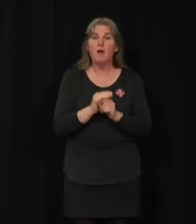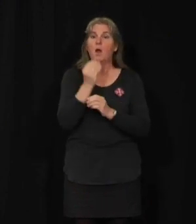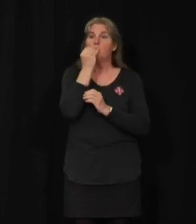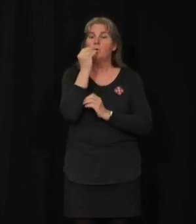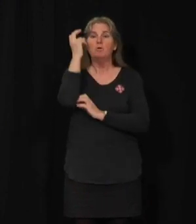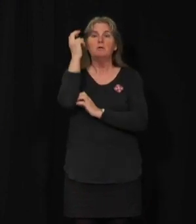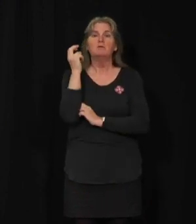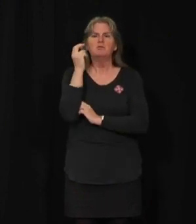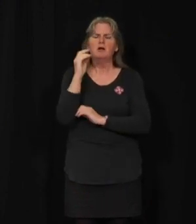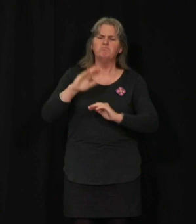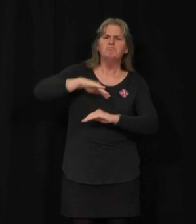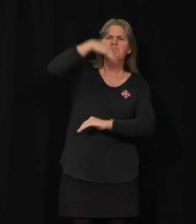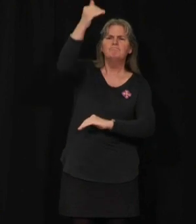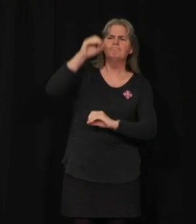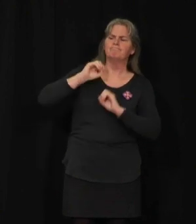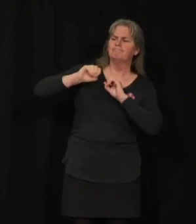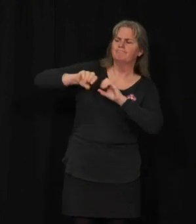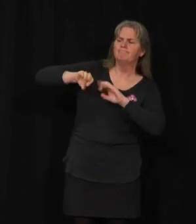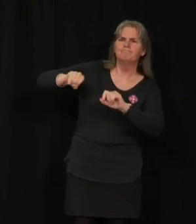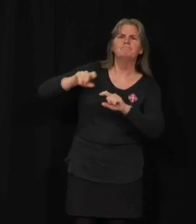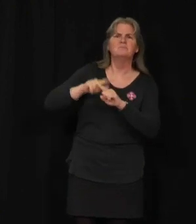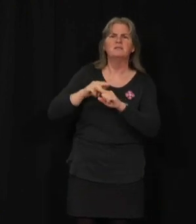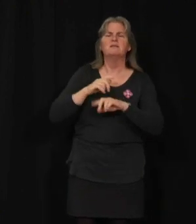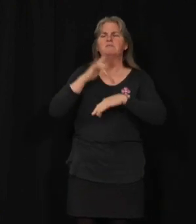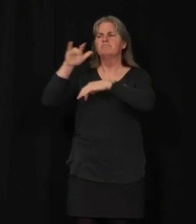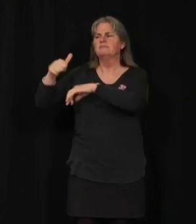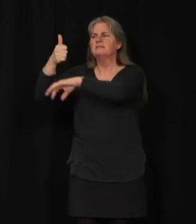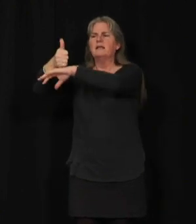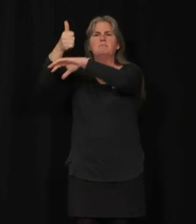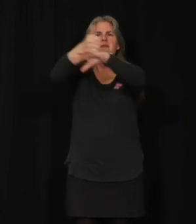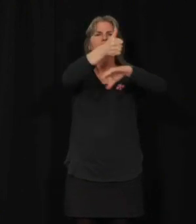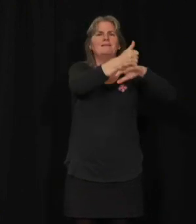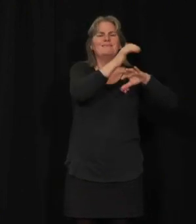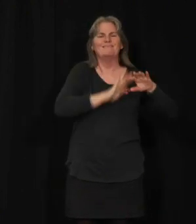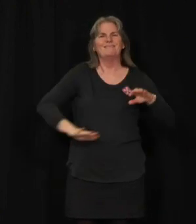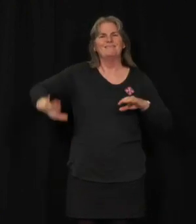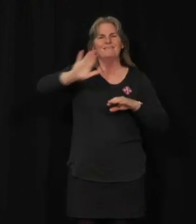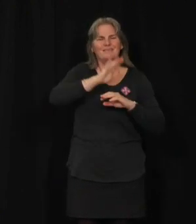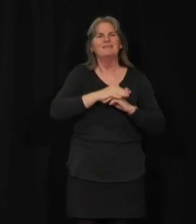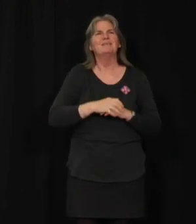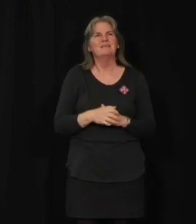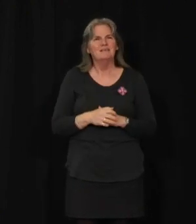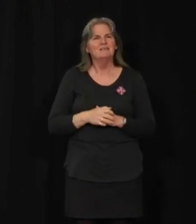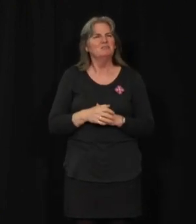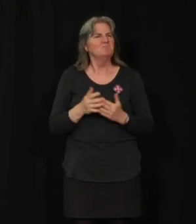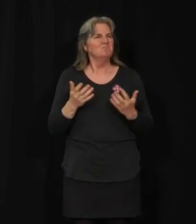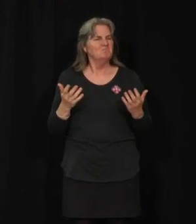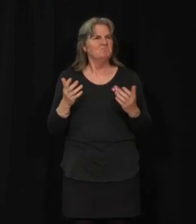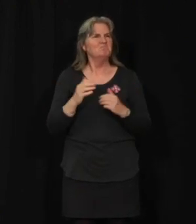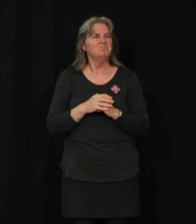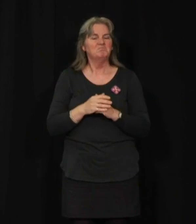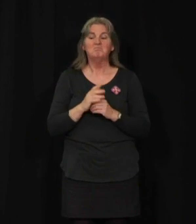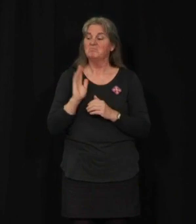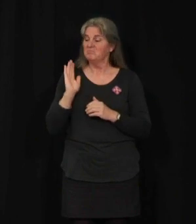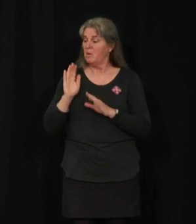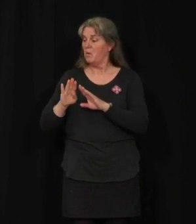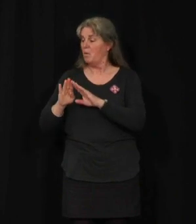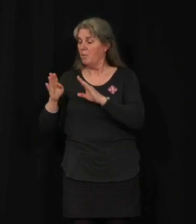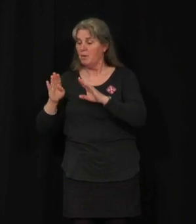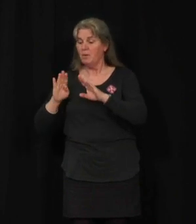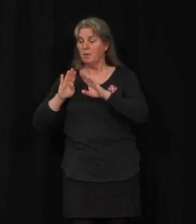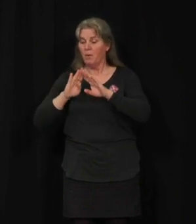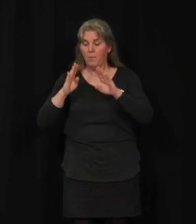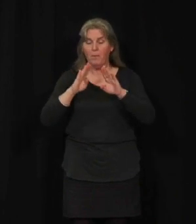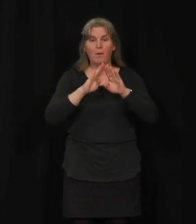are gearing up to serve food in popular locations. As things open more and more, we